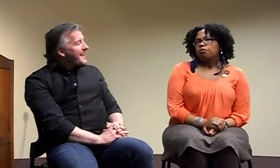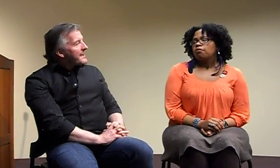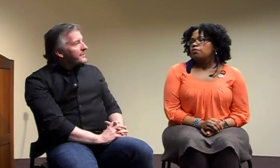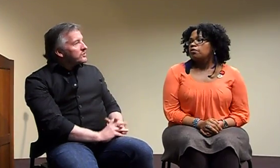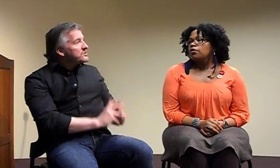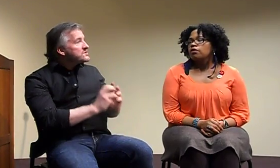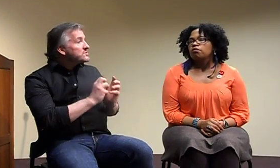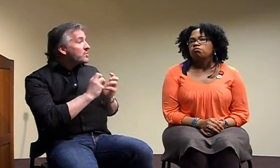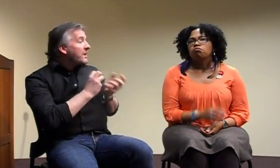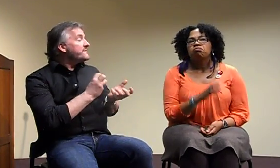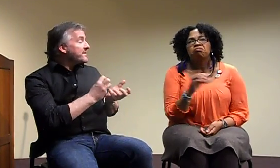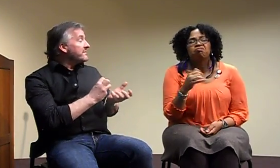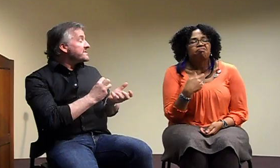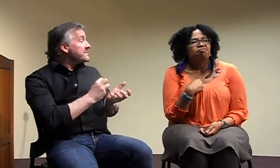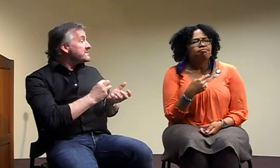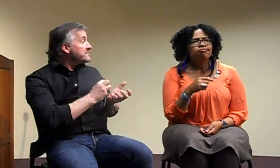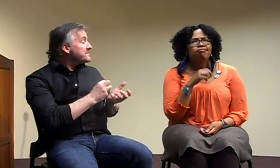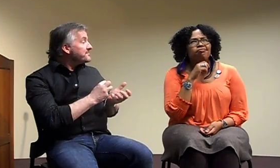And I couldn't quite figure out how to do it.